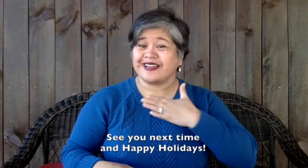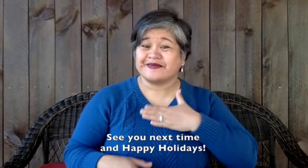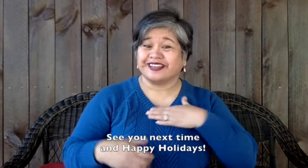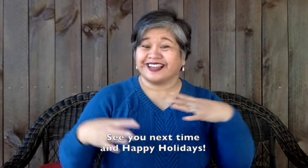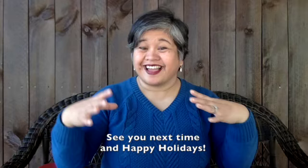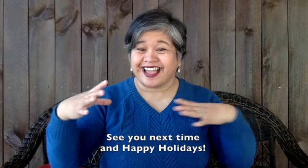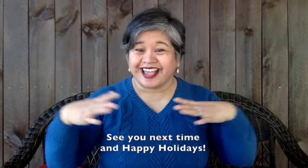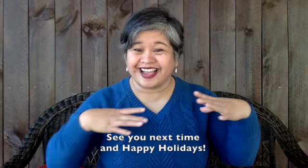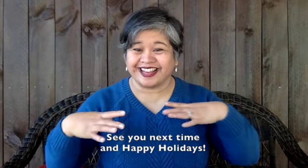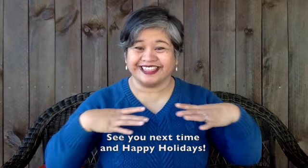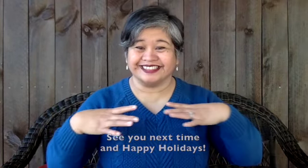and Happy Holidays!